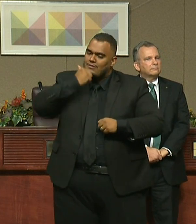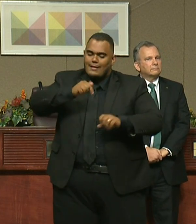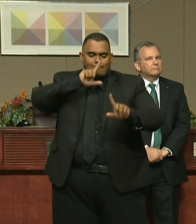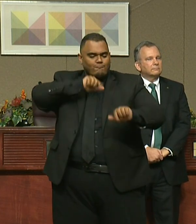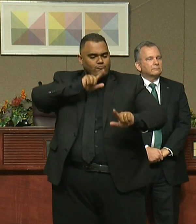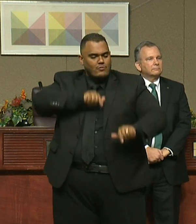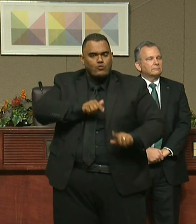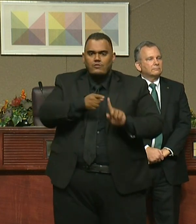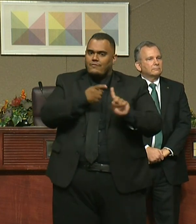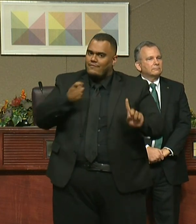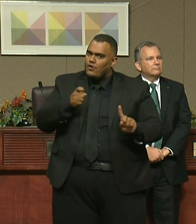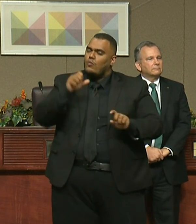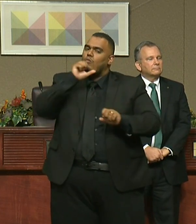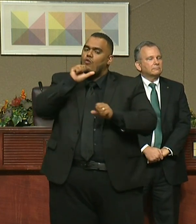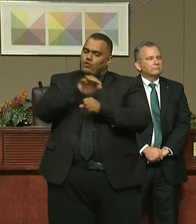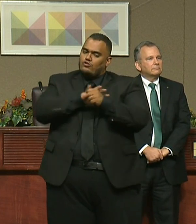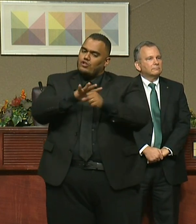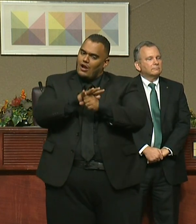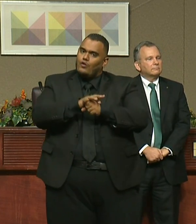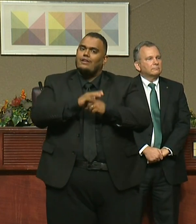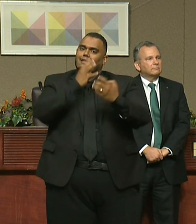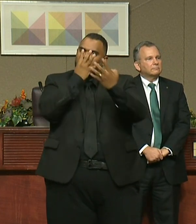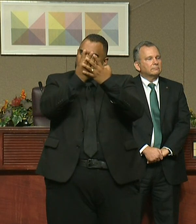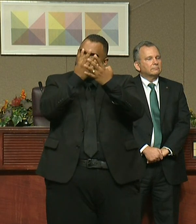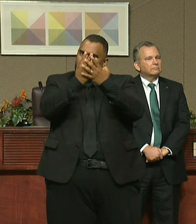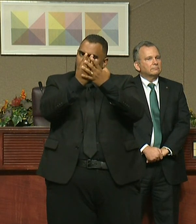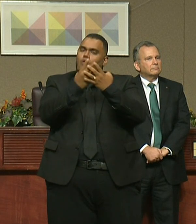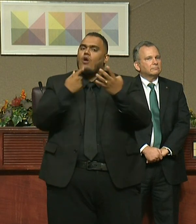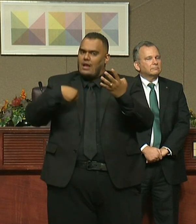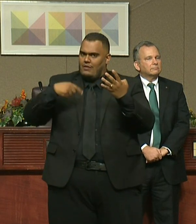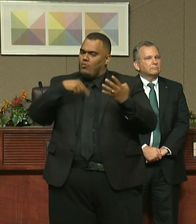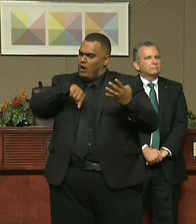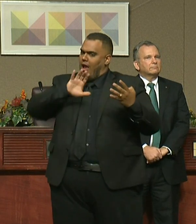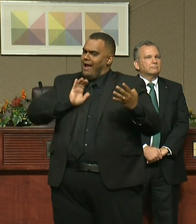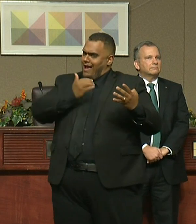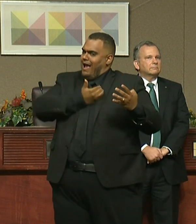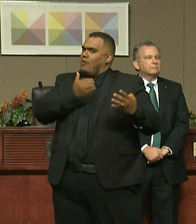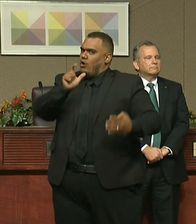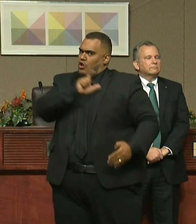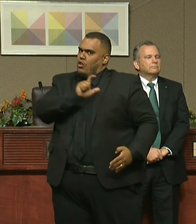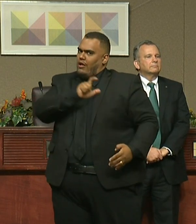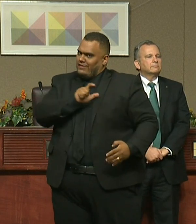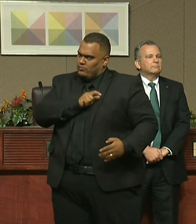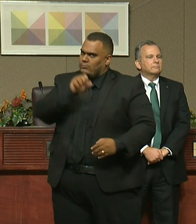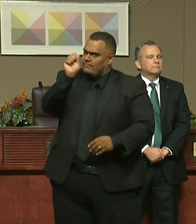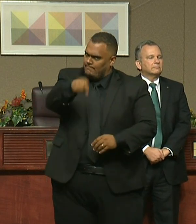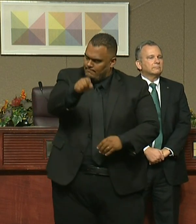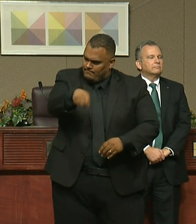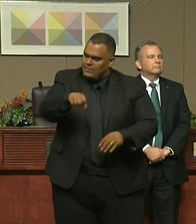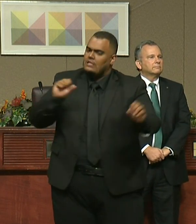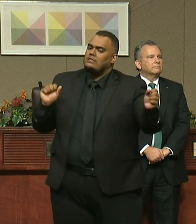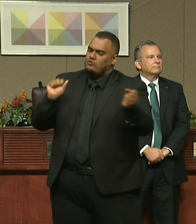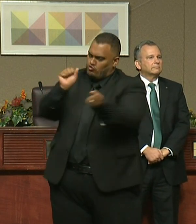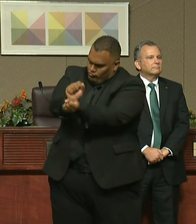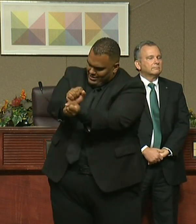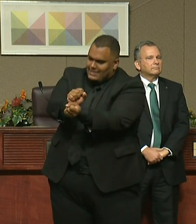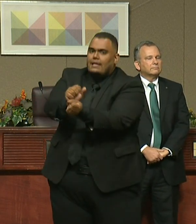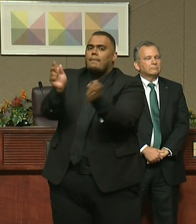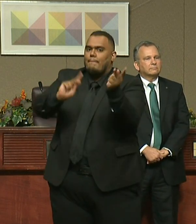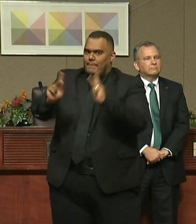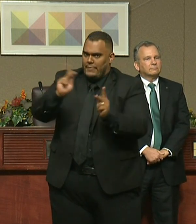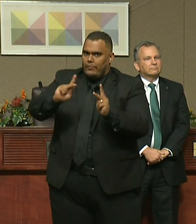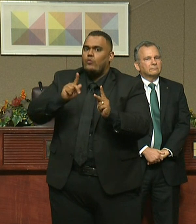law enforcement is making arrests for individuals who are involved in violent behavior or destruction of